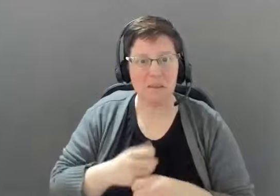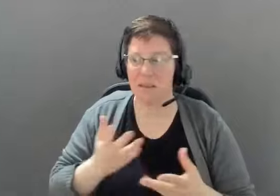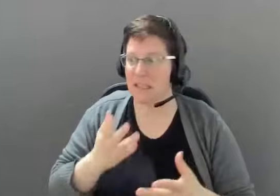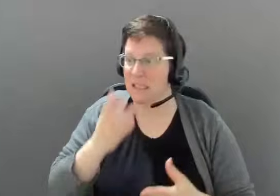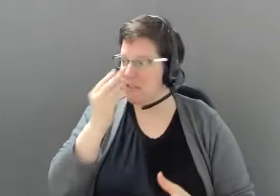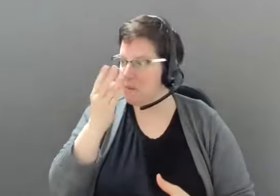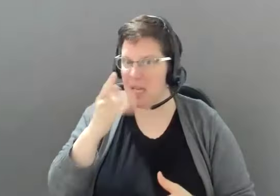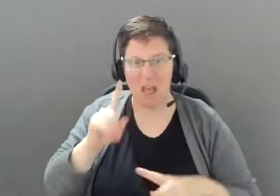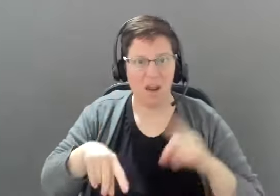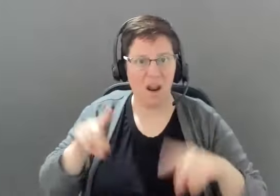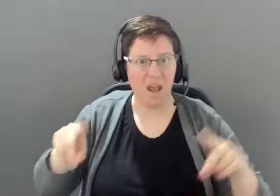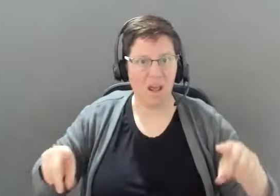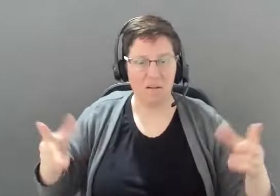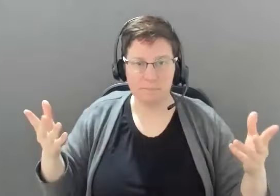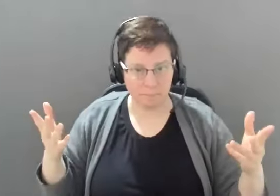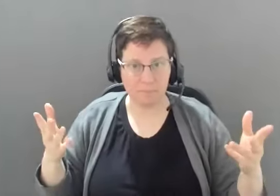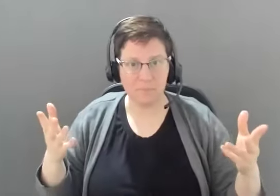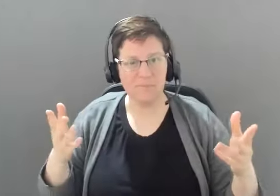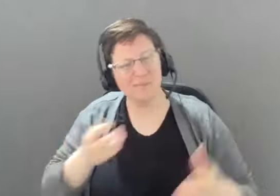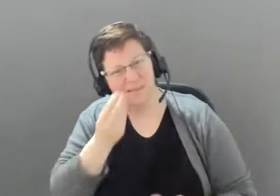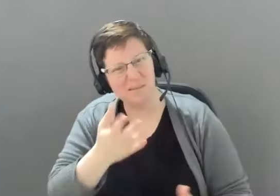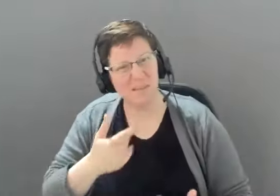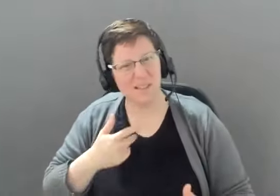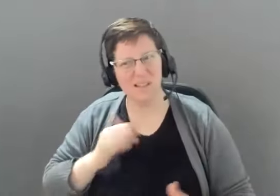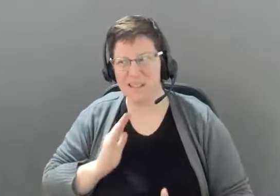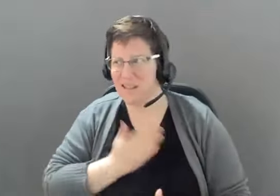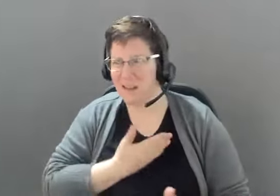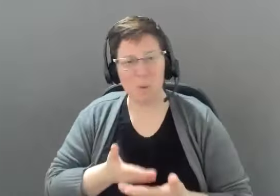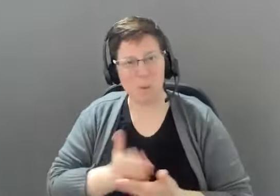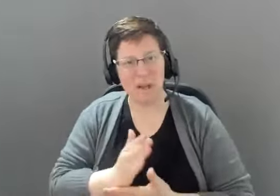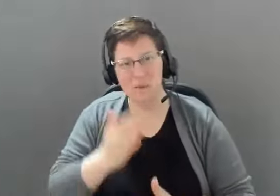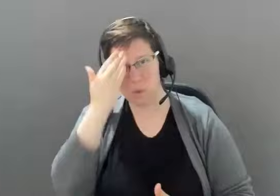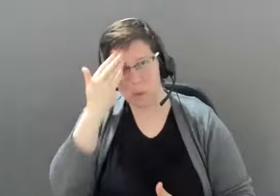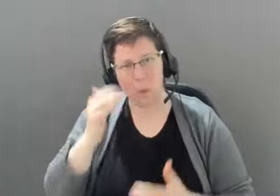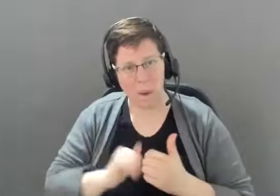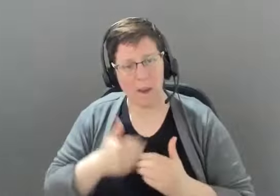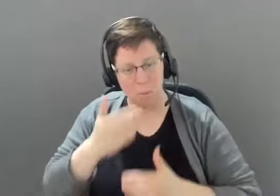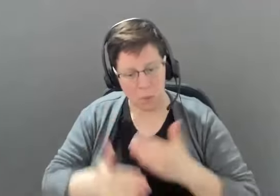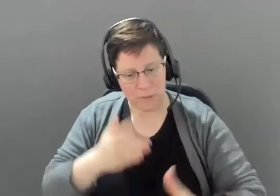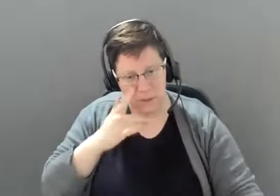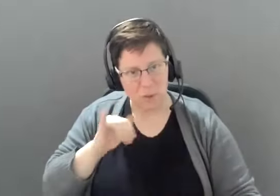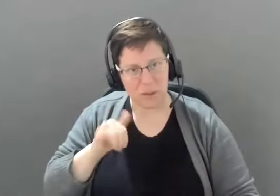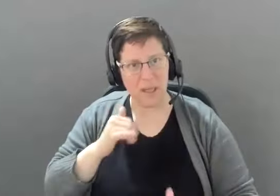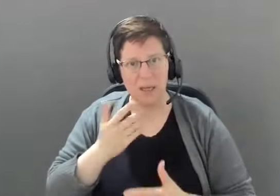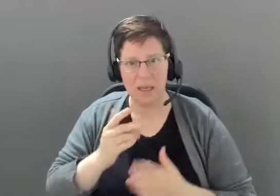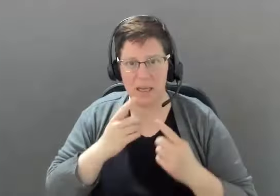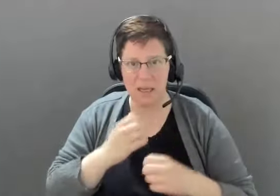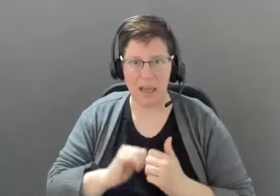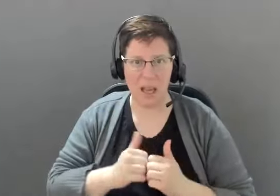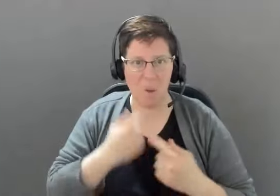people, it's our right to know how the process works. Morrell?